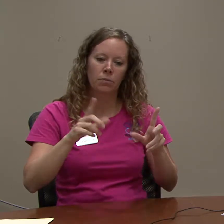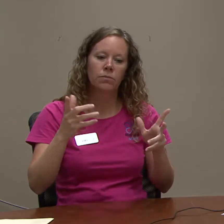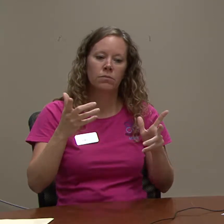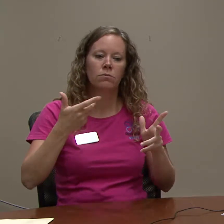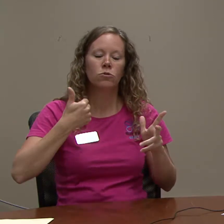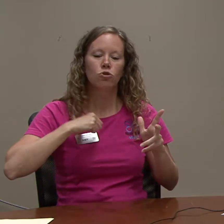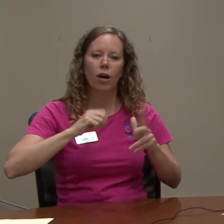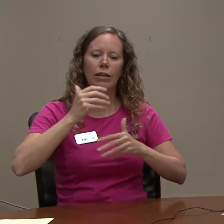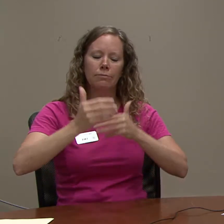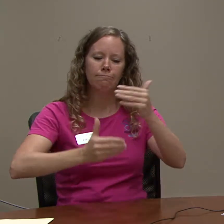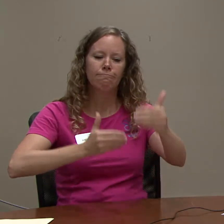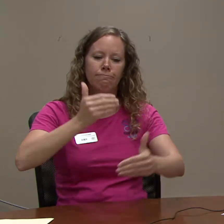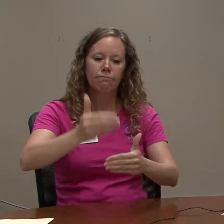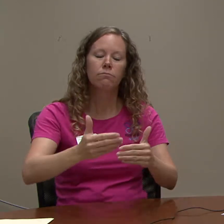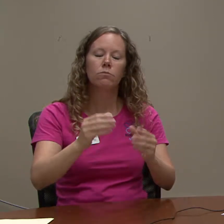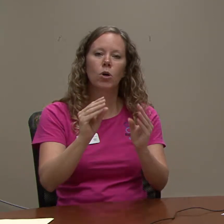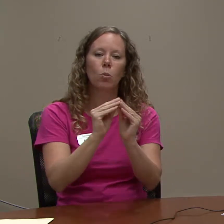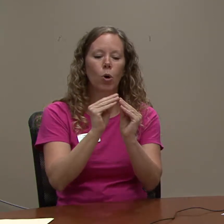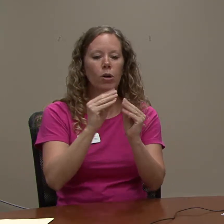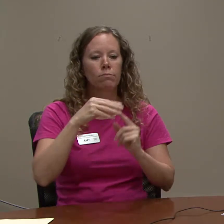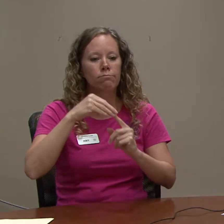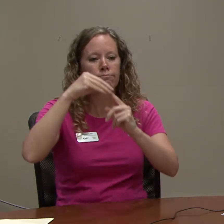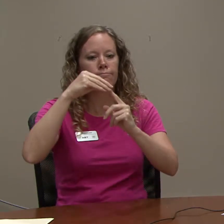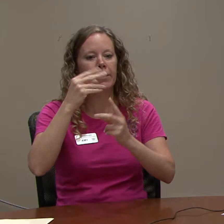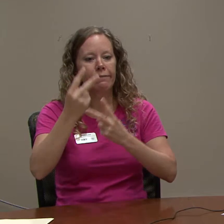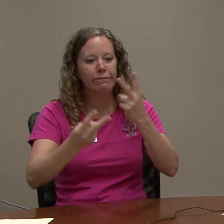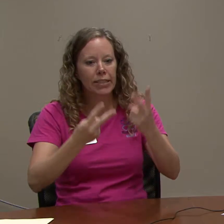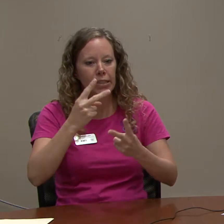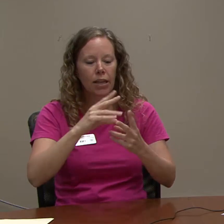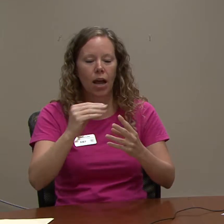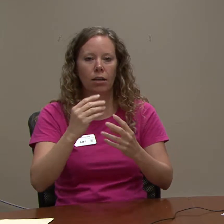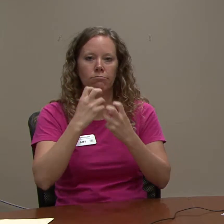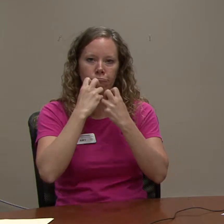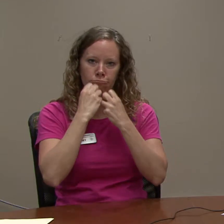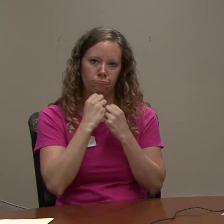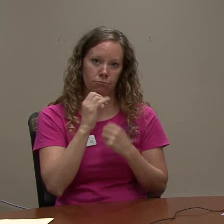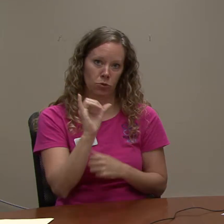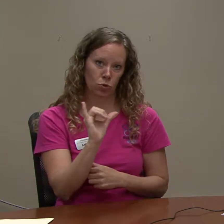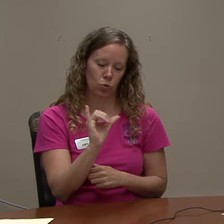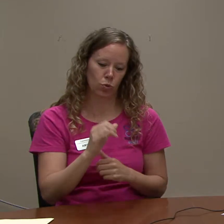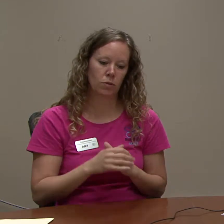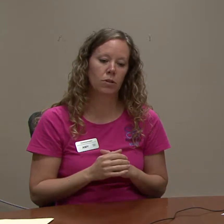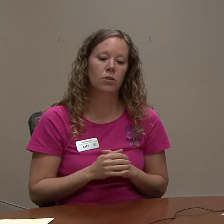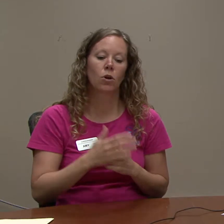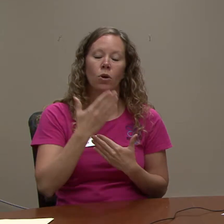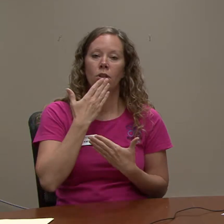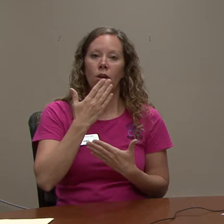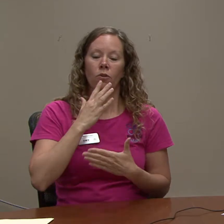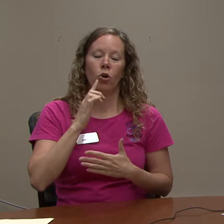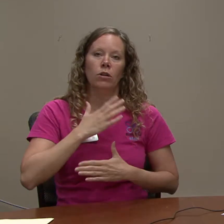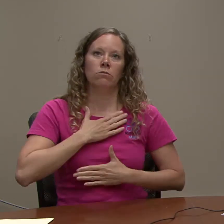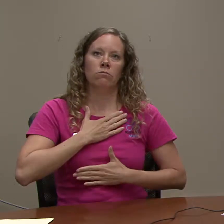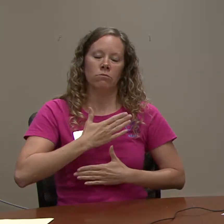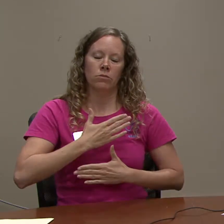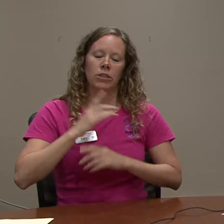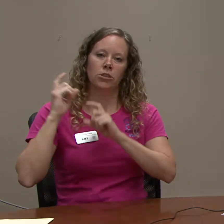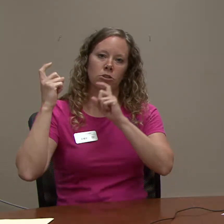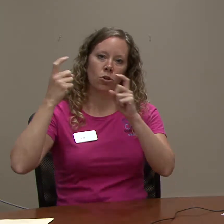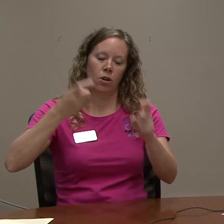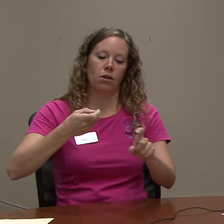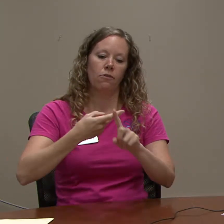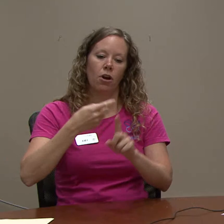a little more special and a little bit more meaningful. So thanks to a generous donation by Honda,